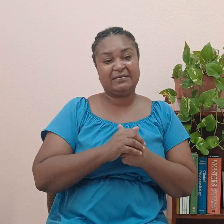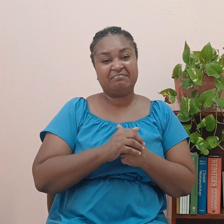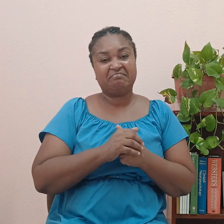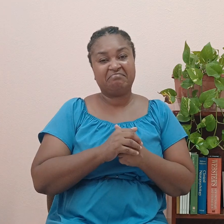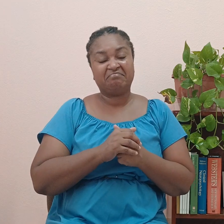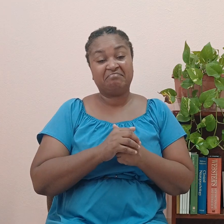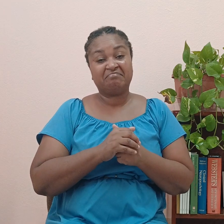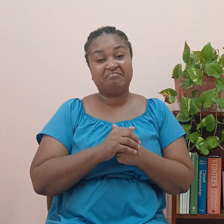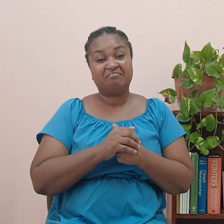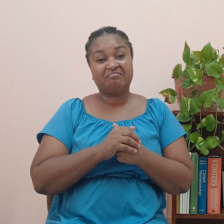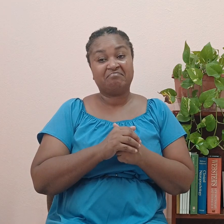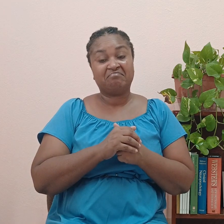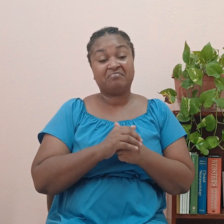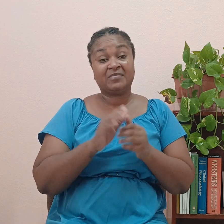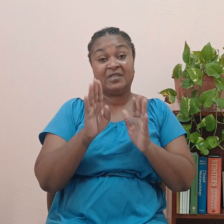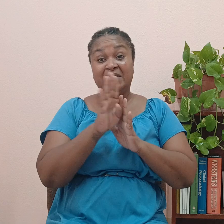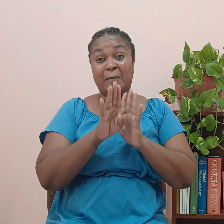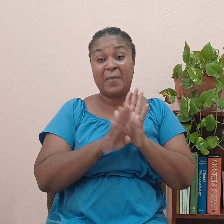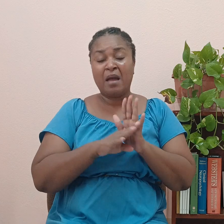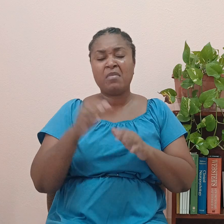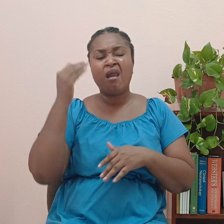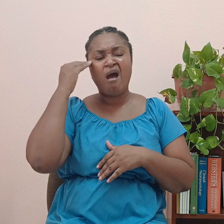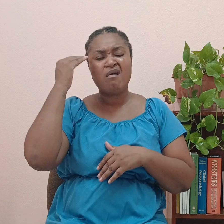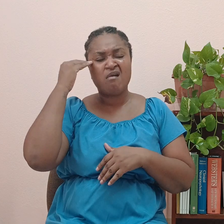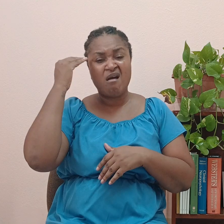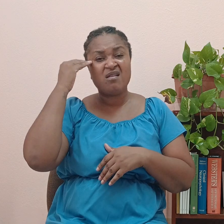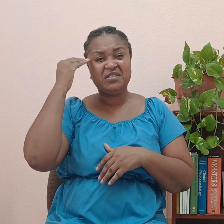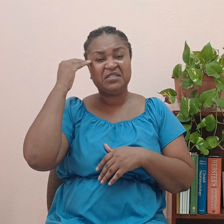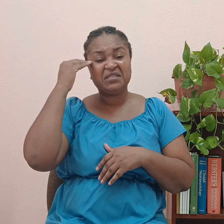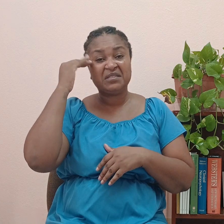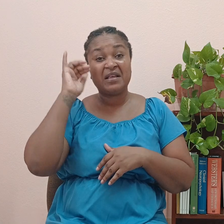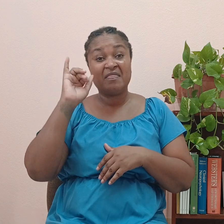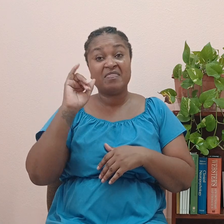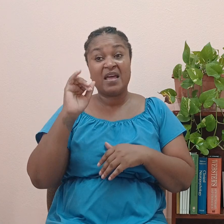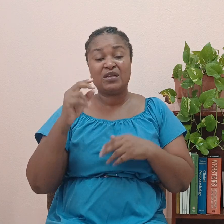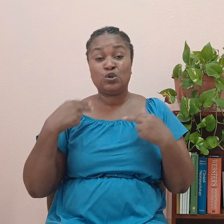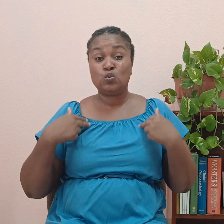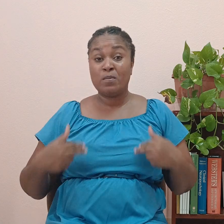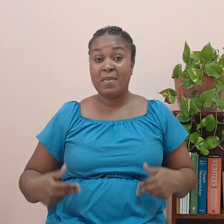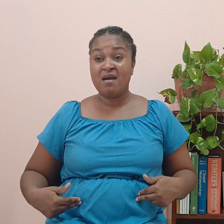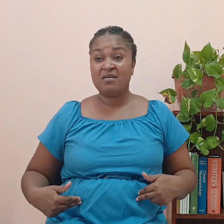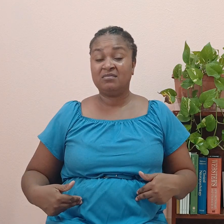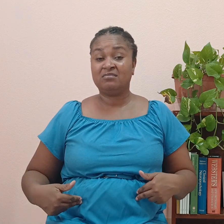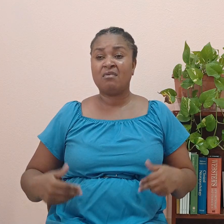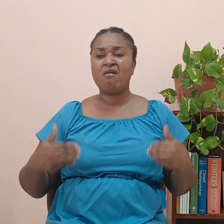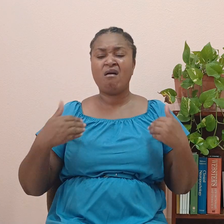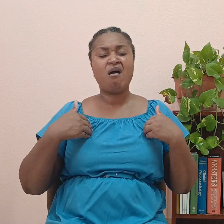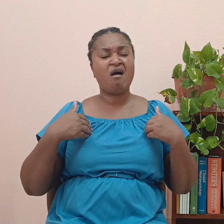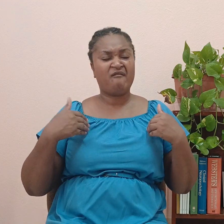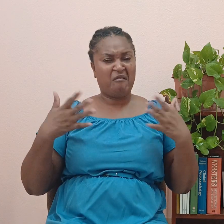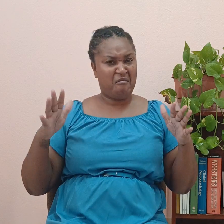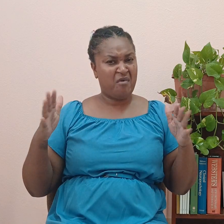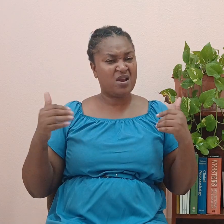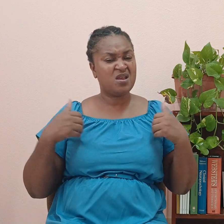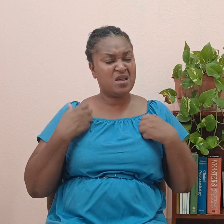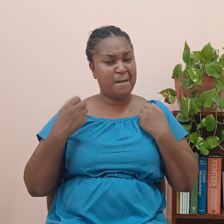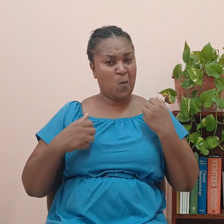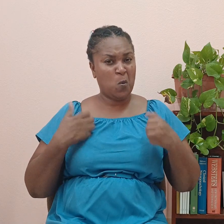The Bible acknowledges that human beings have emotions when it states